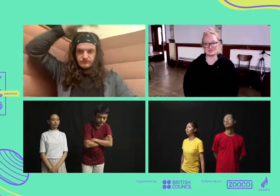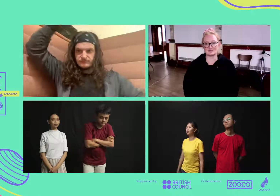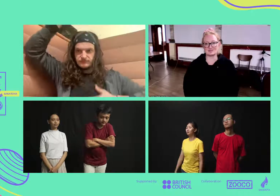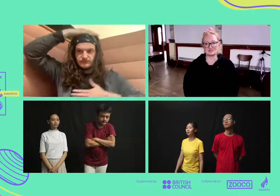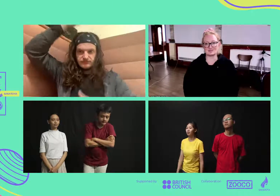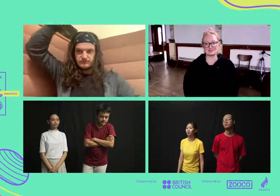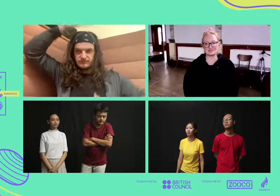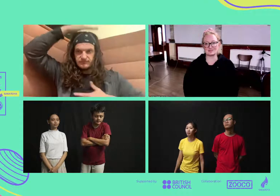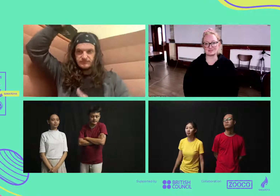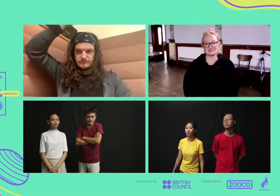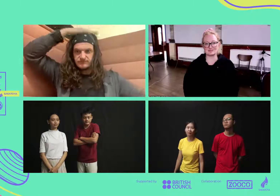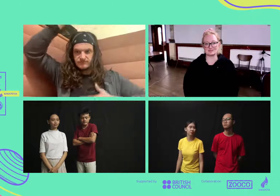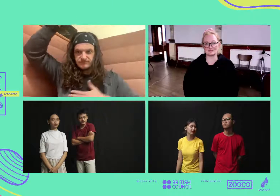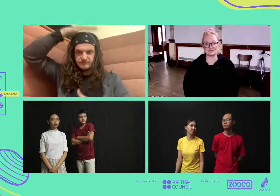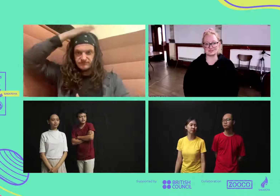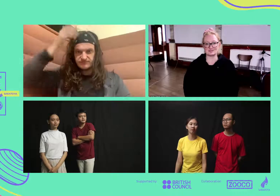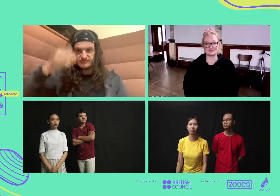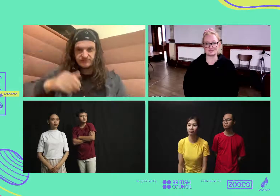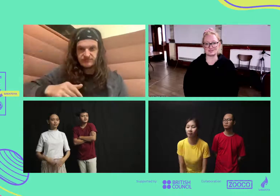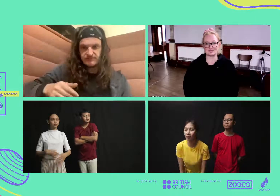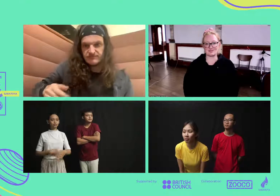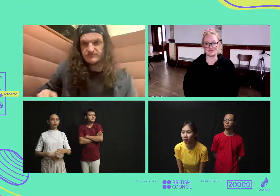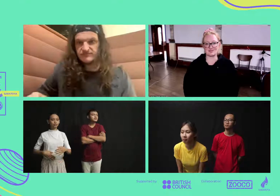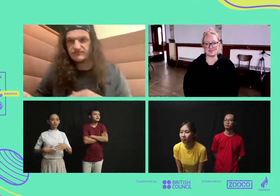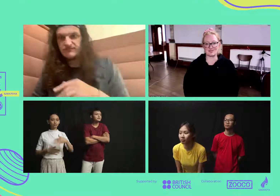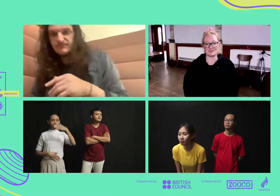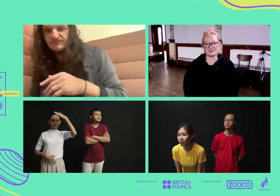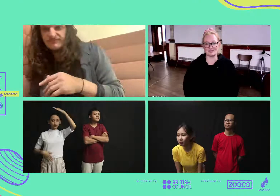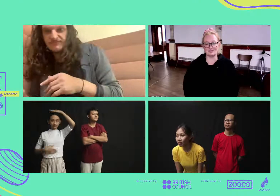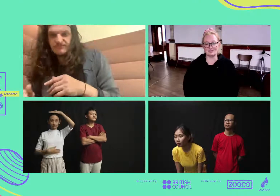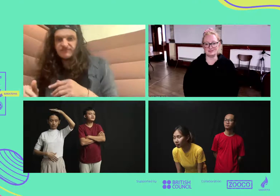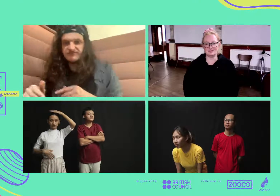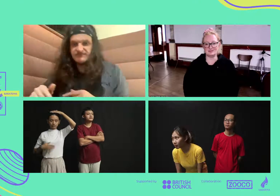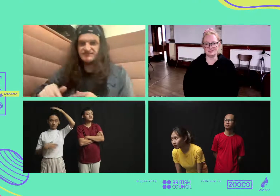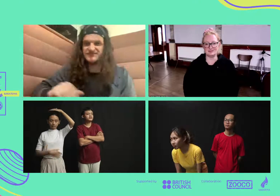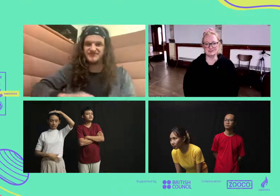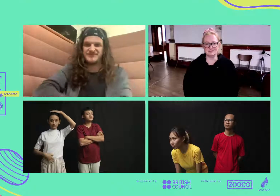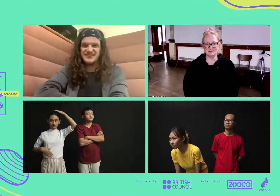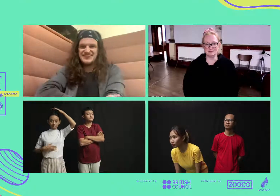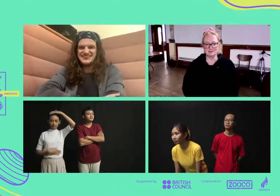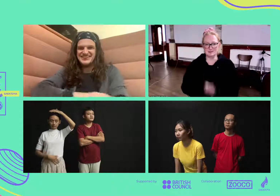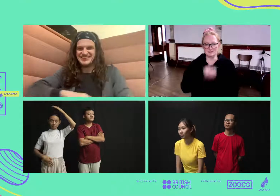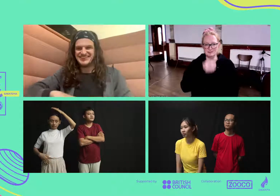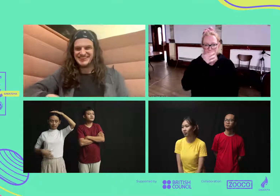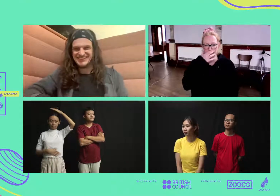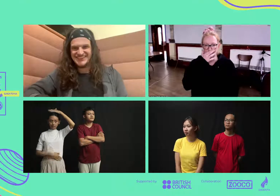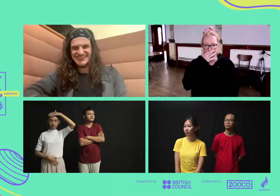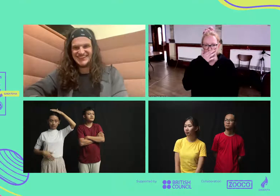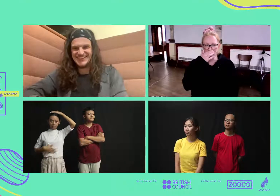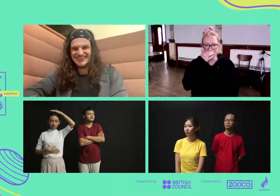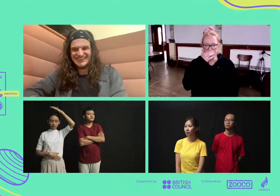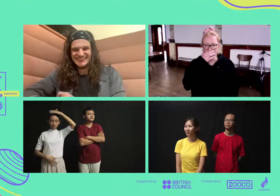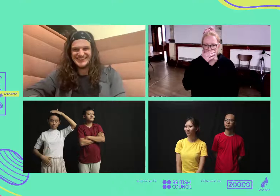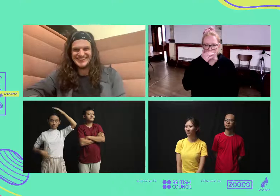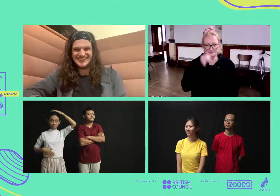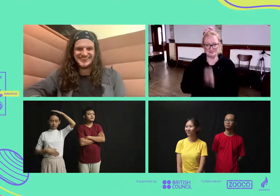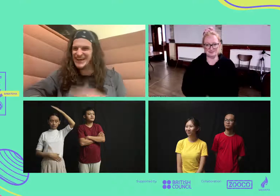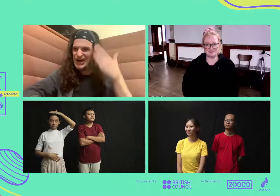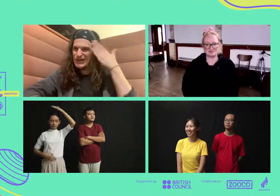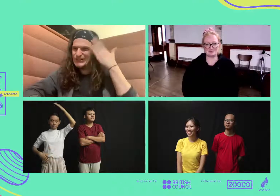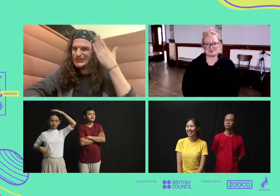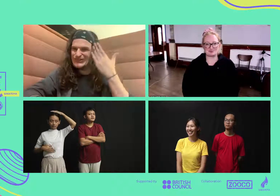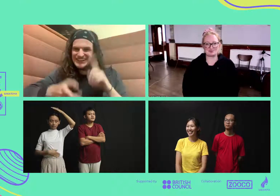So it might feel a little bit like this, where you pat your head and rub your tummy at the same time, which is quite difficult.